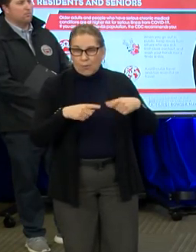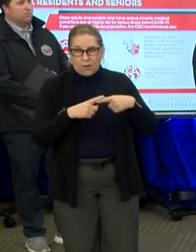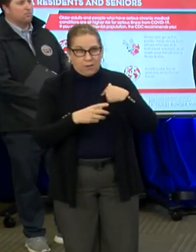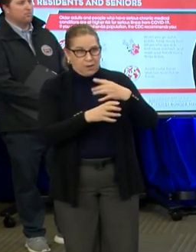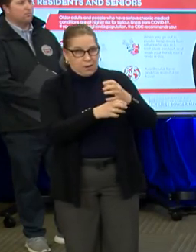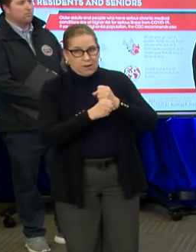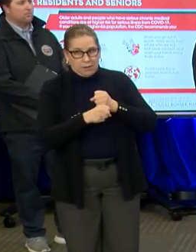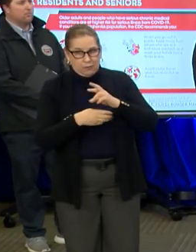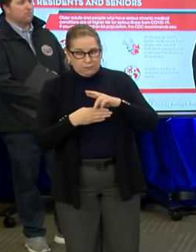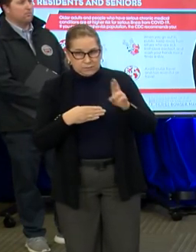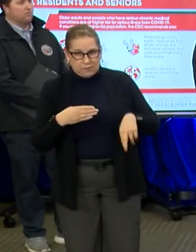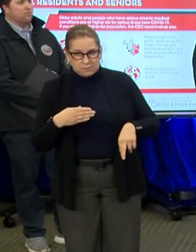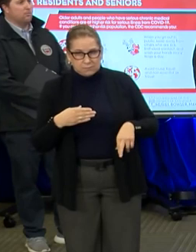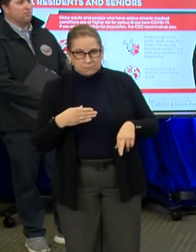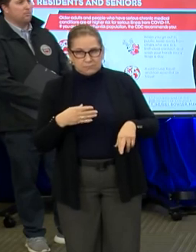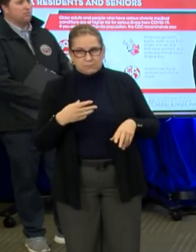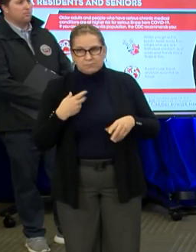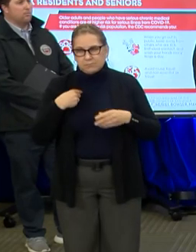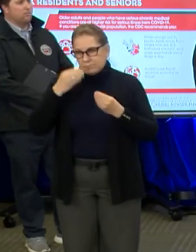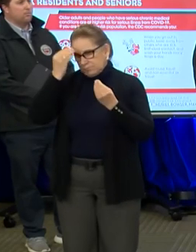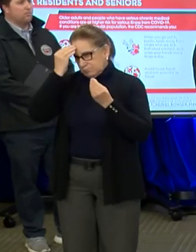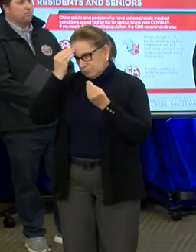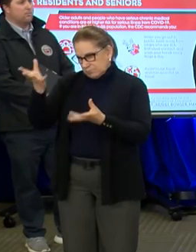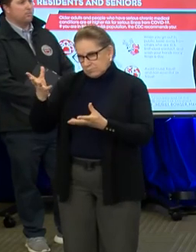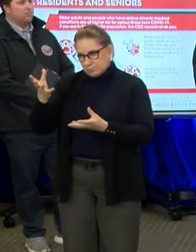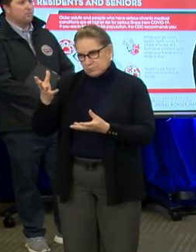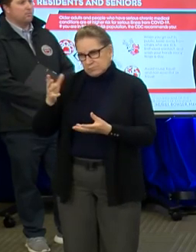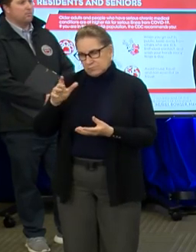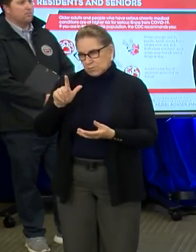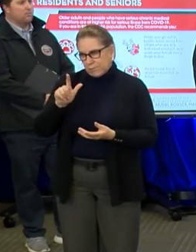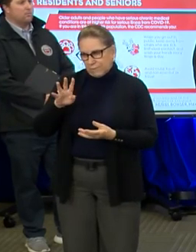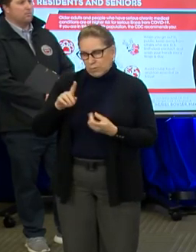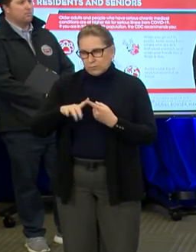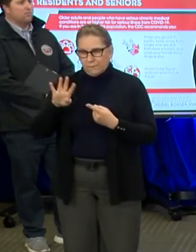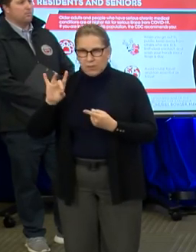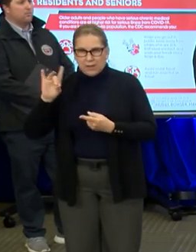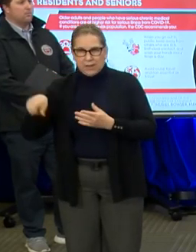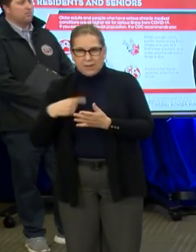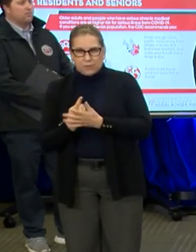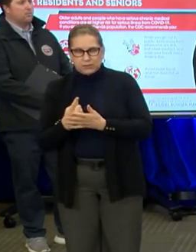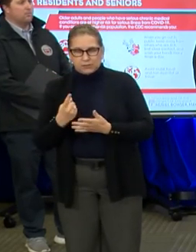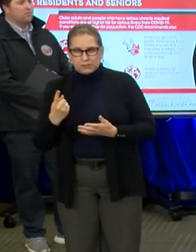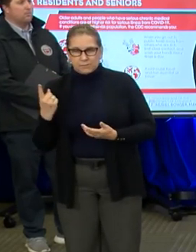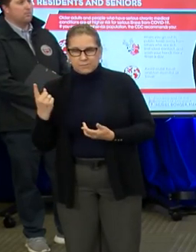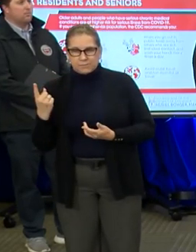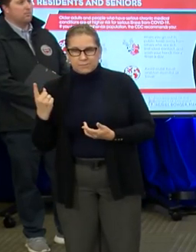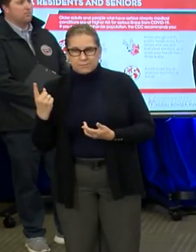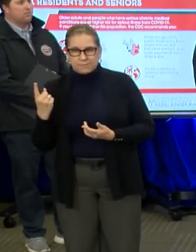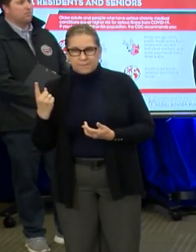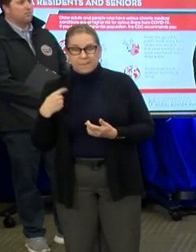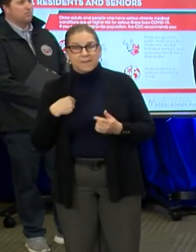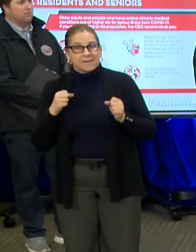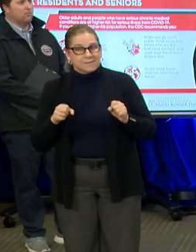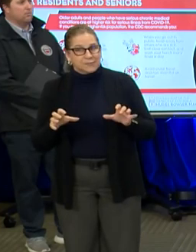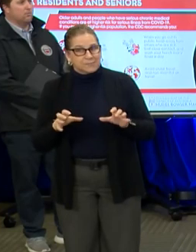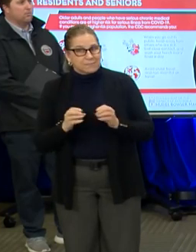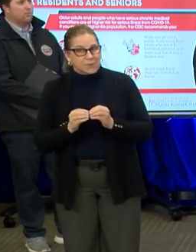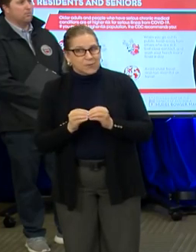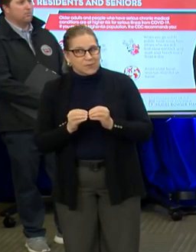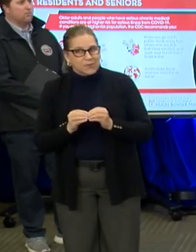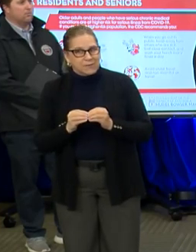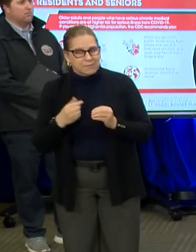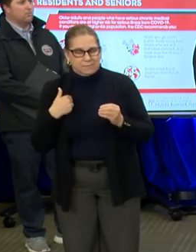to 48 hours. We can do more, and we want to do more. We are working already with local hospitals